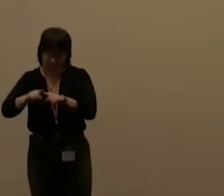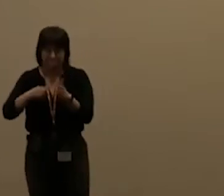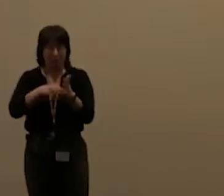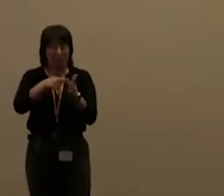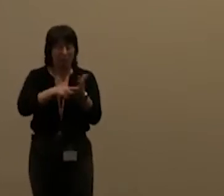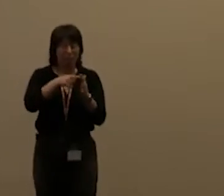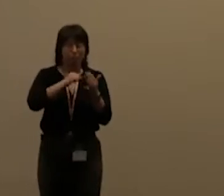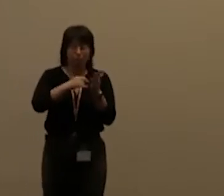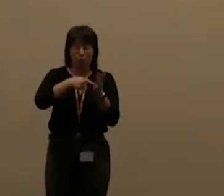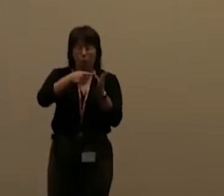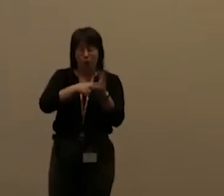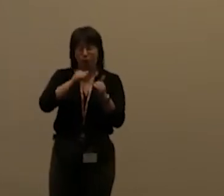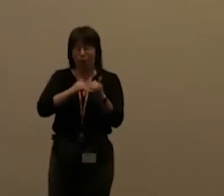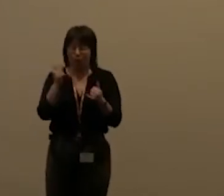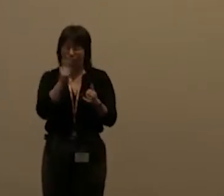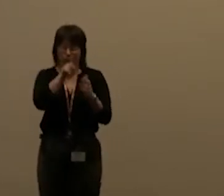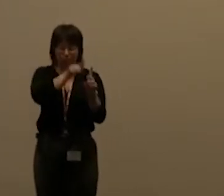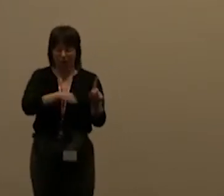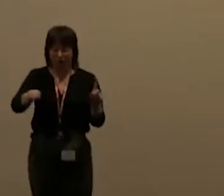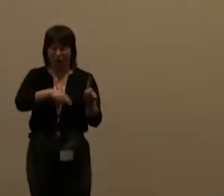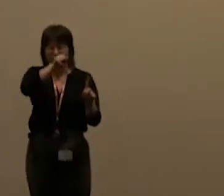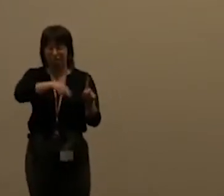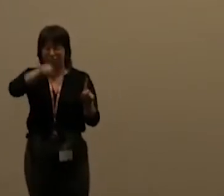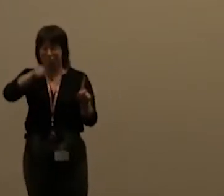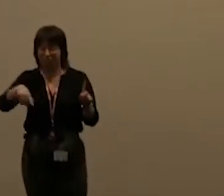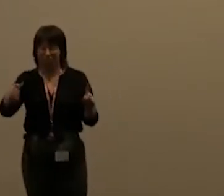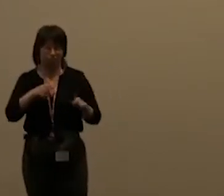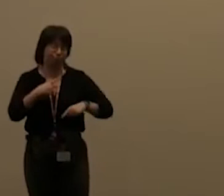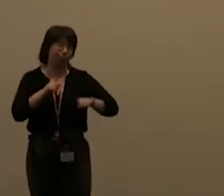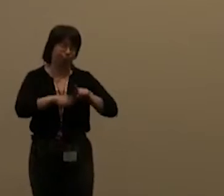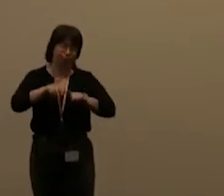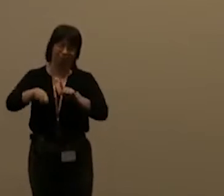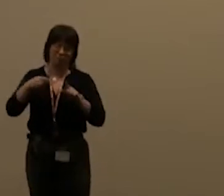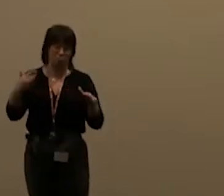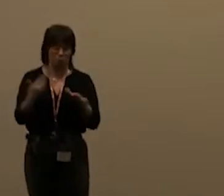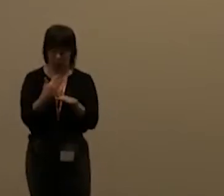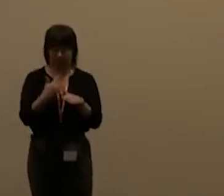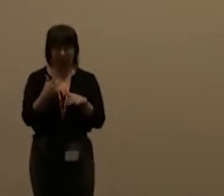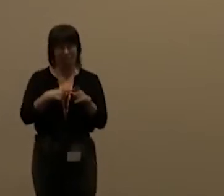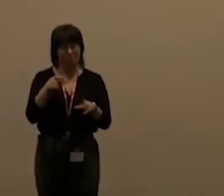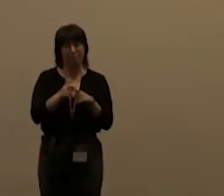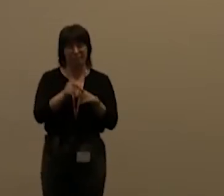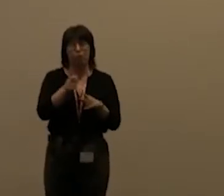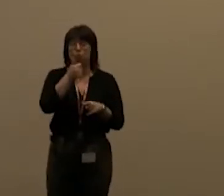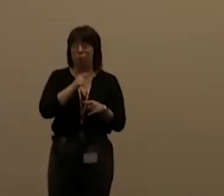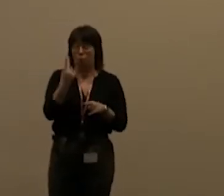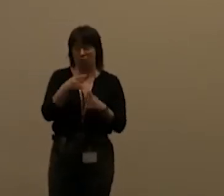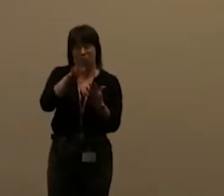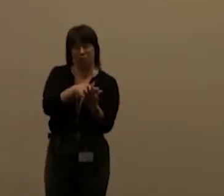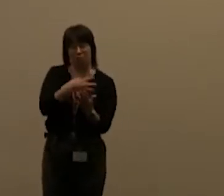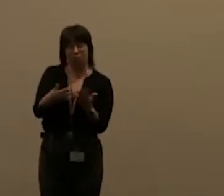cool charts and dashboards, and even activity logs. So this is a whole holistic working application using one of the